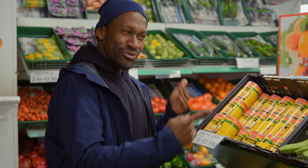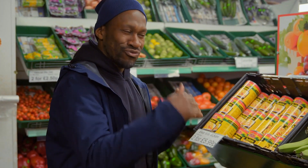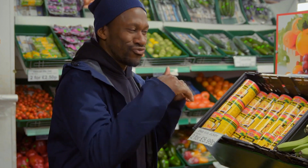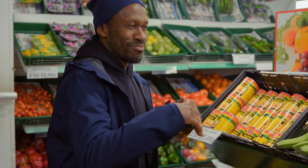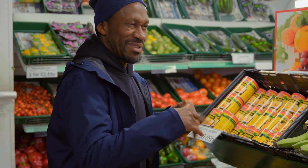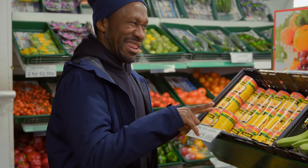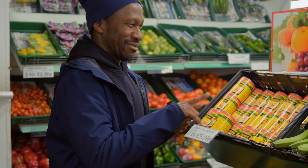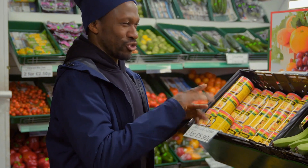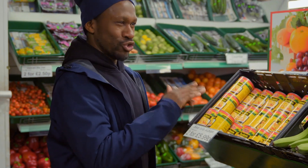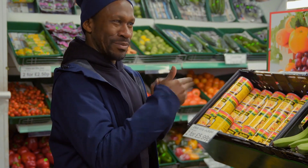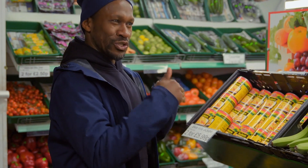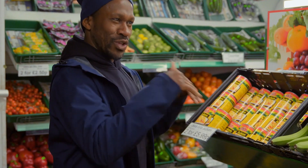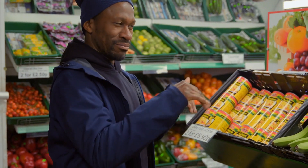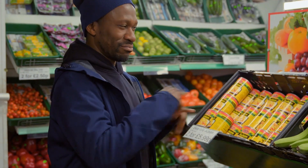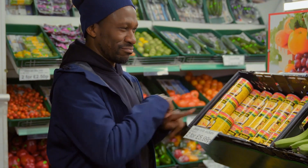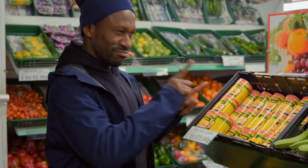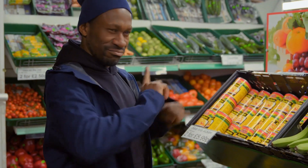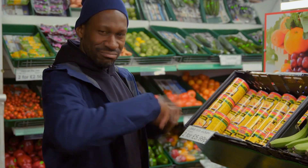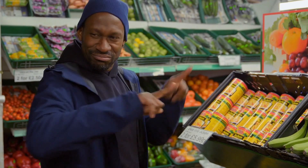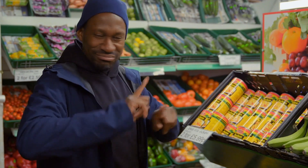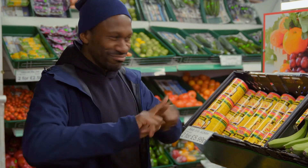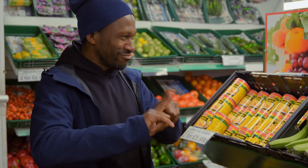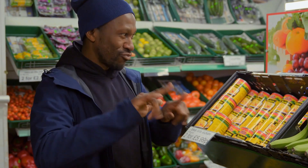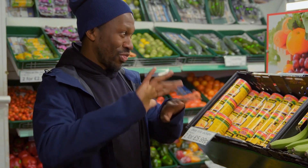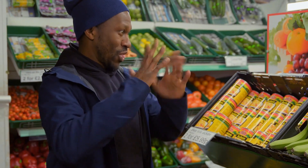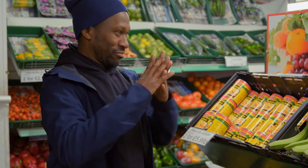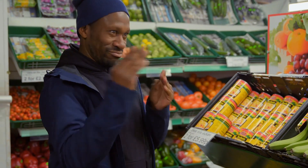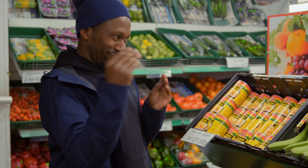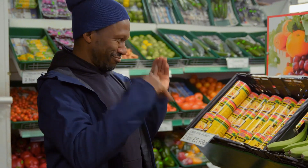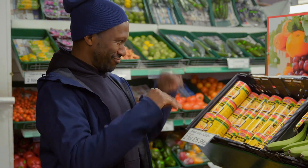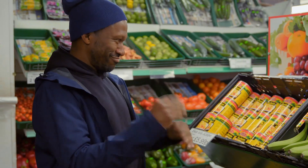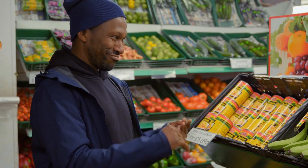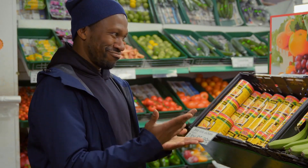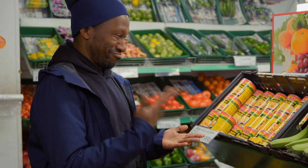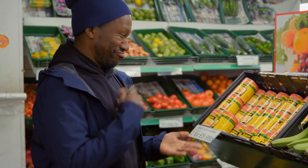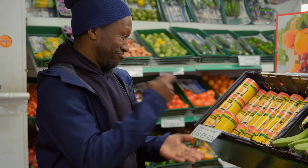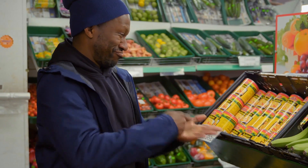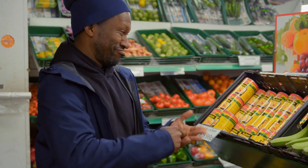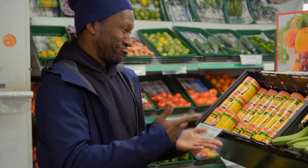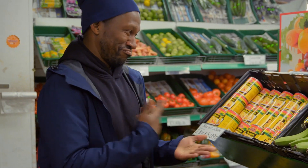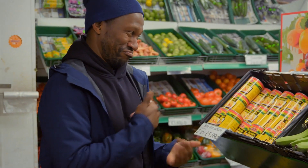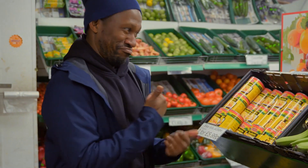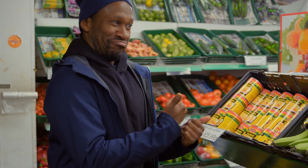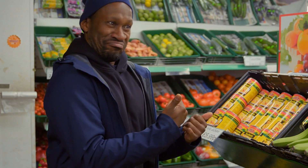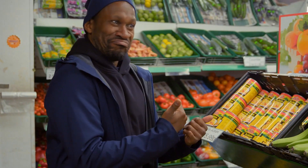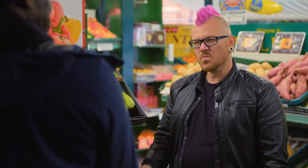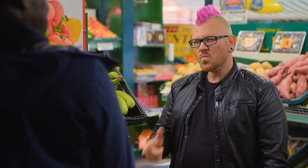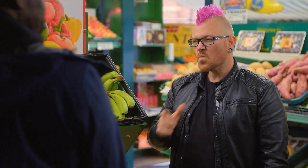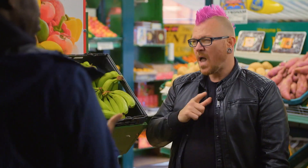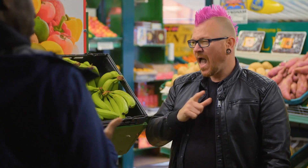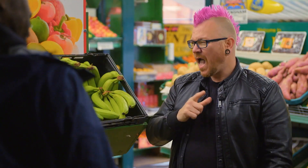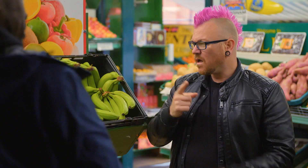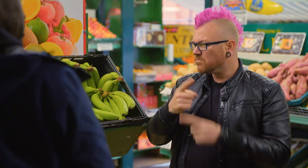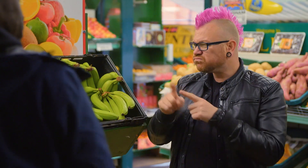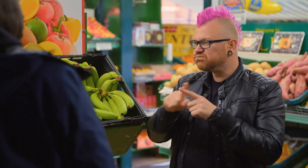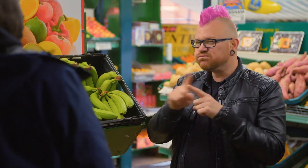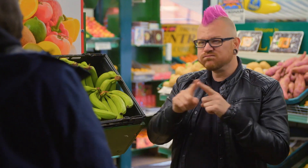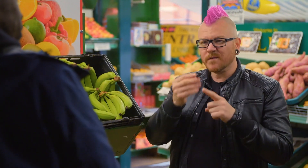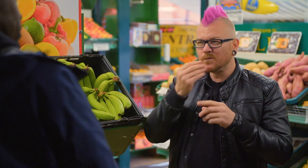as it's independent and stocks Jamaican food, as well as produce from all around the world. It's a great place to shop. Why are there so many different types